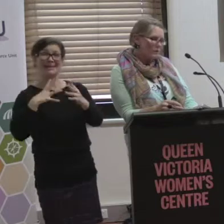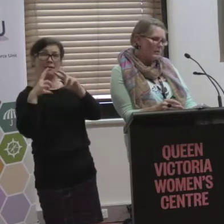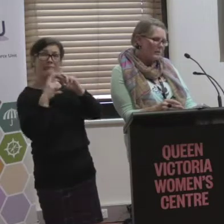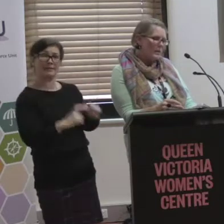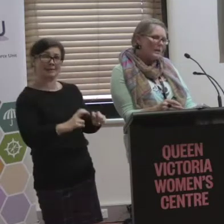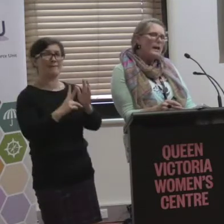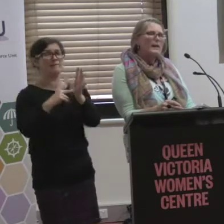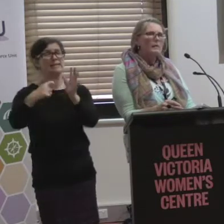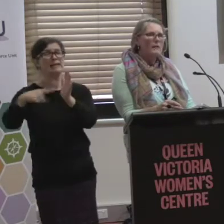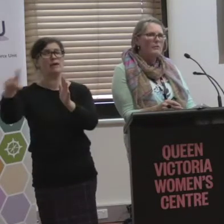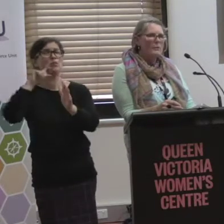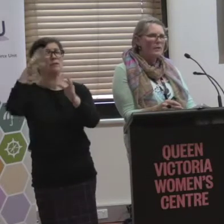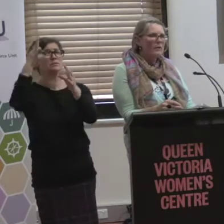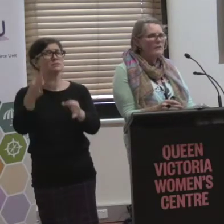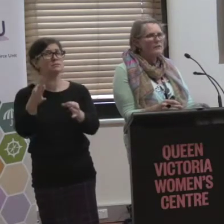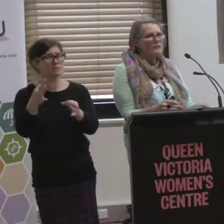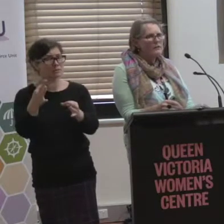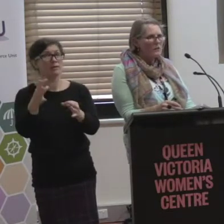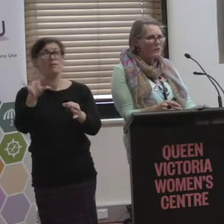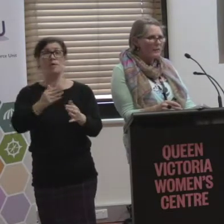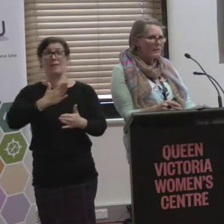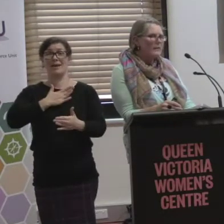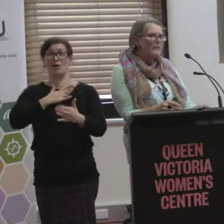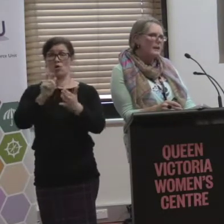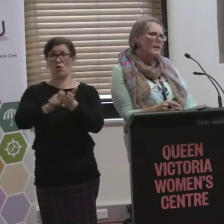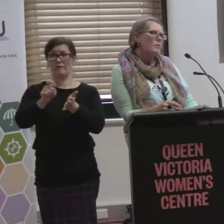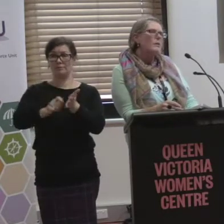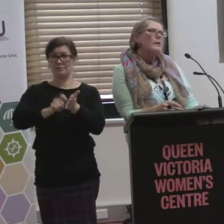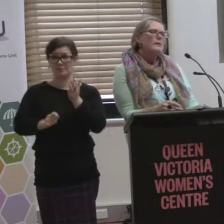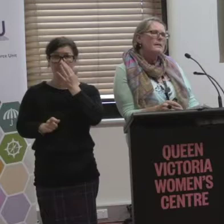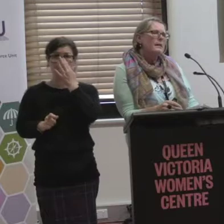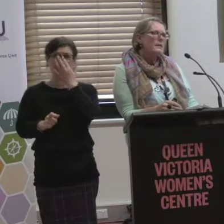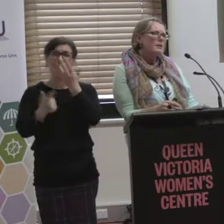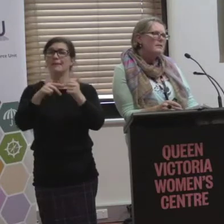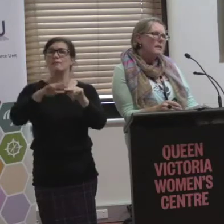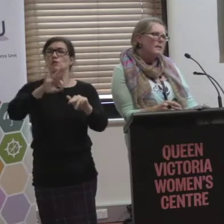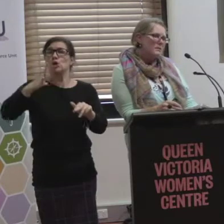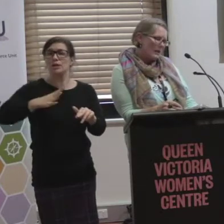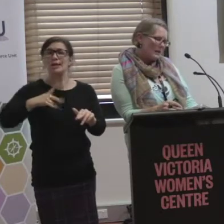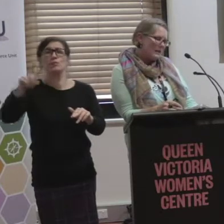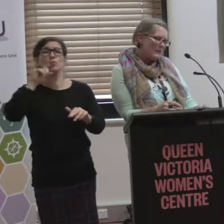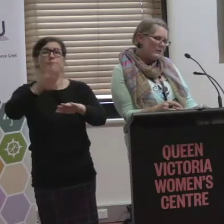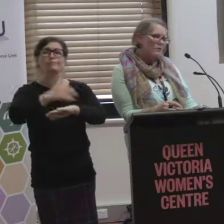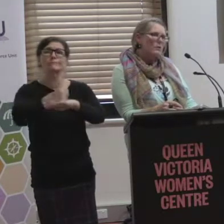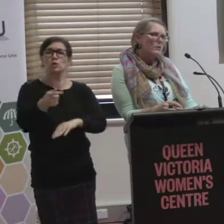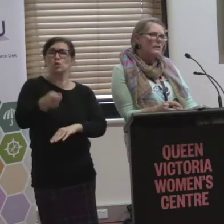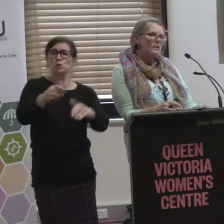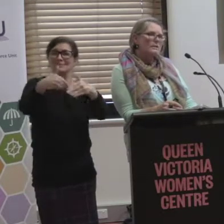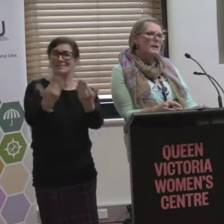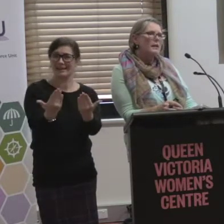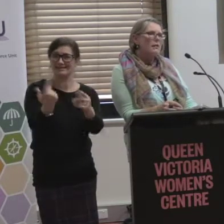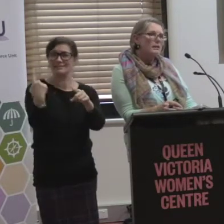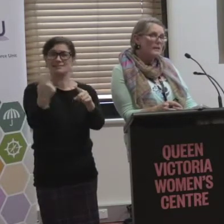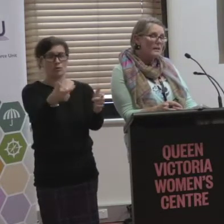VCAT will determine that, and that would come from our office. If there's no need for that, then VCAT would set a hearing date. The individual and all